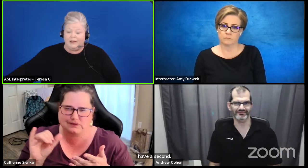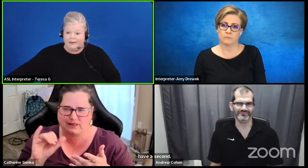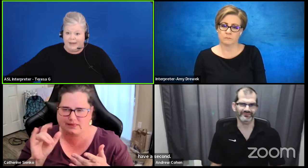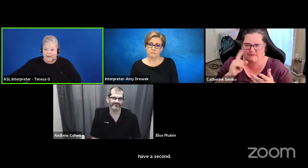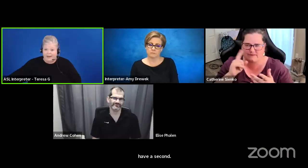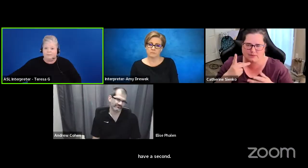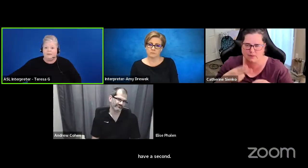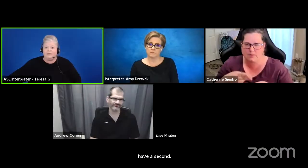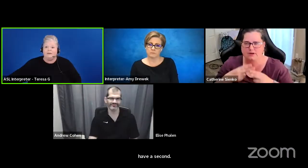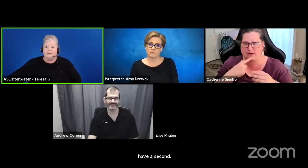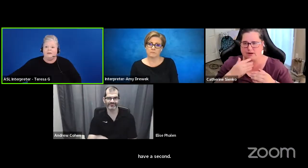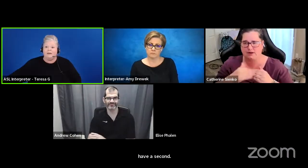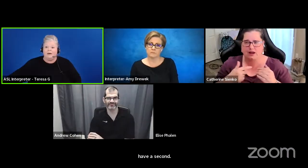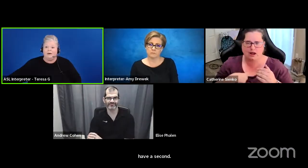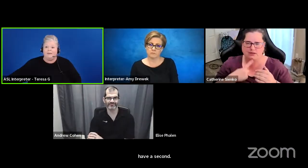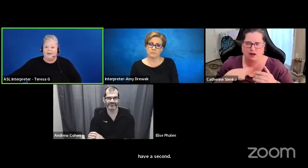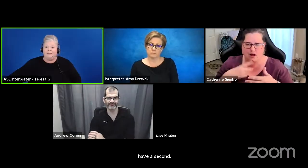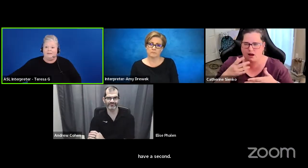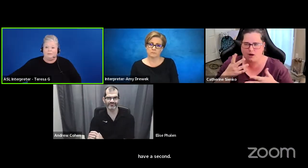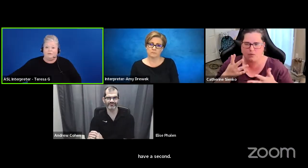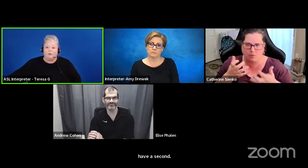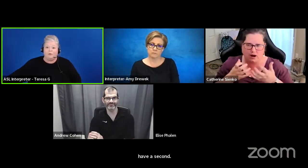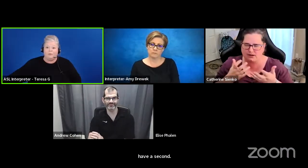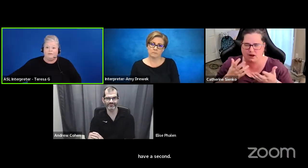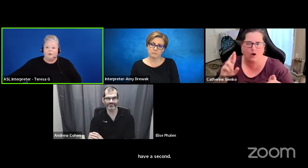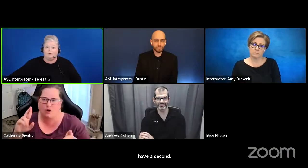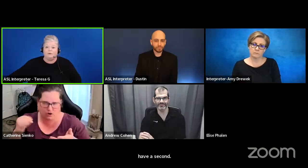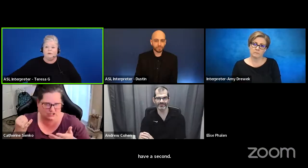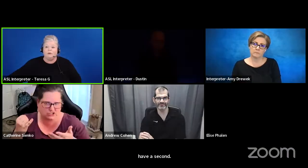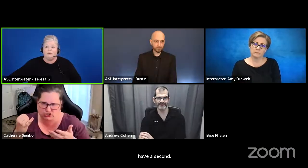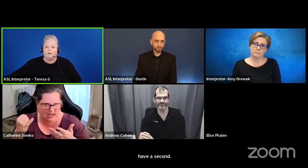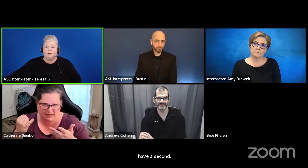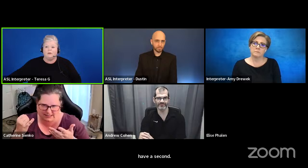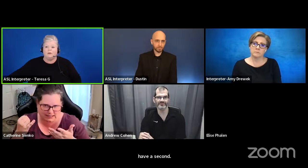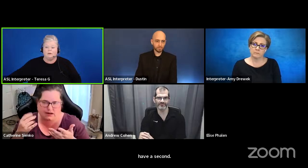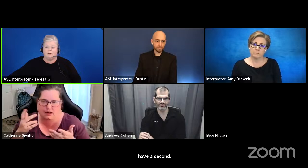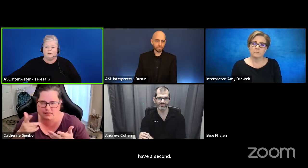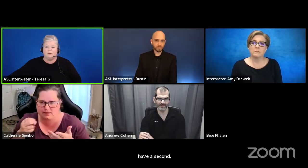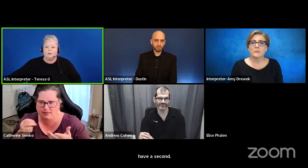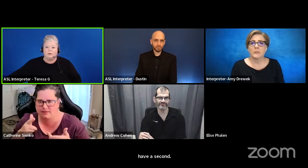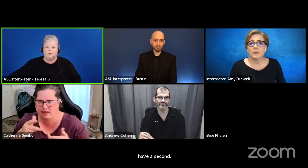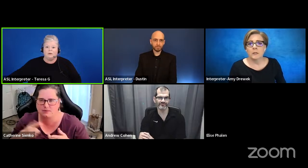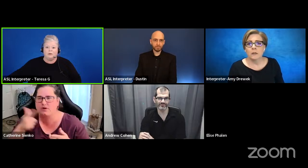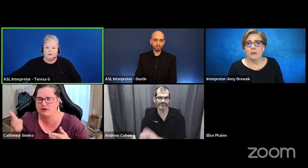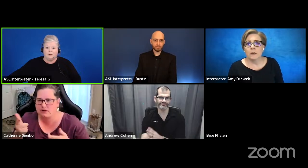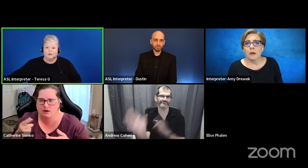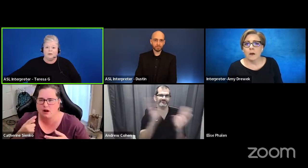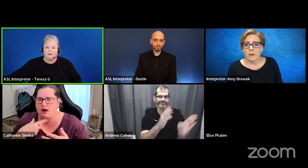a name and then move forward with the vote.